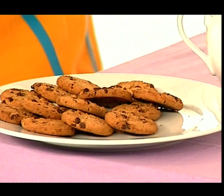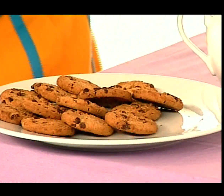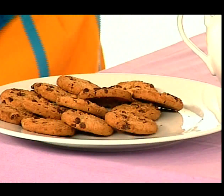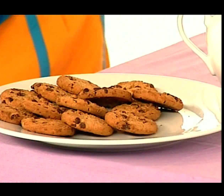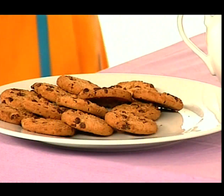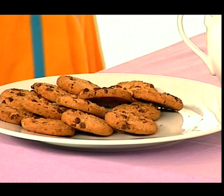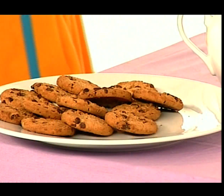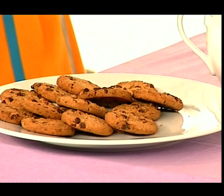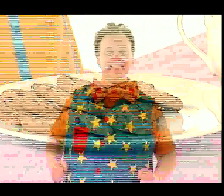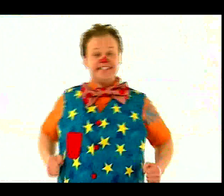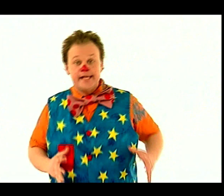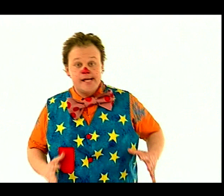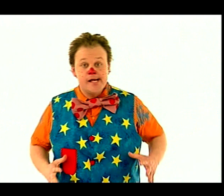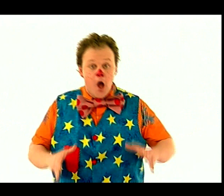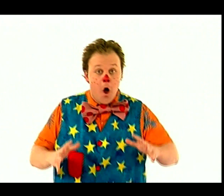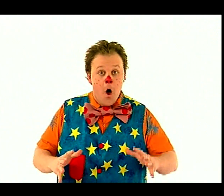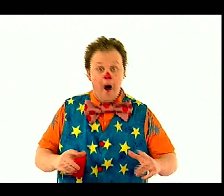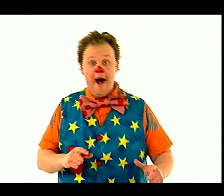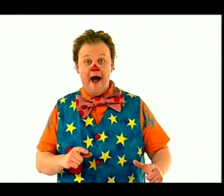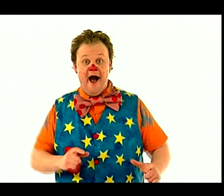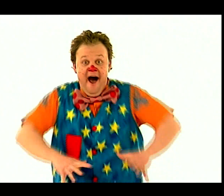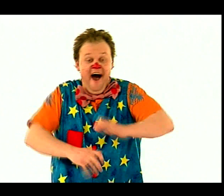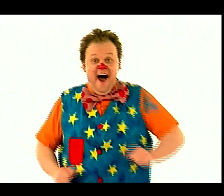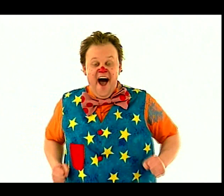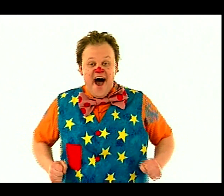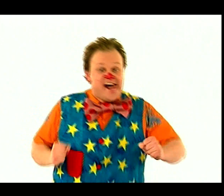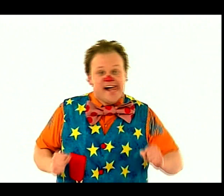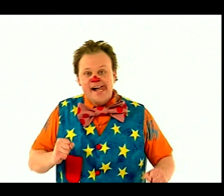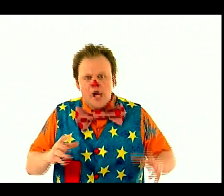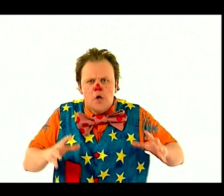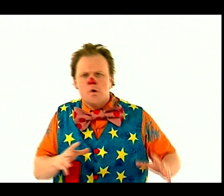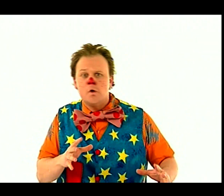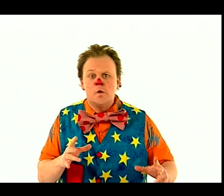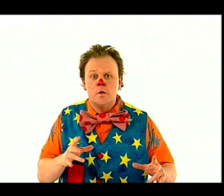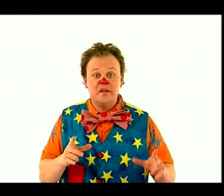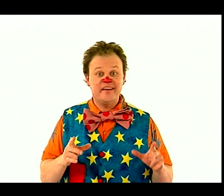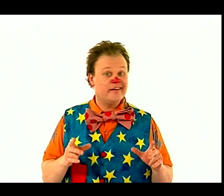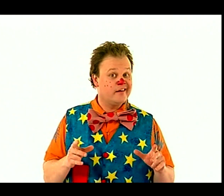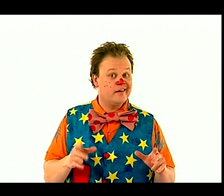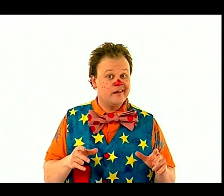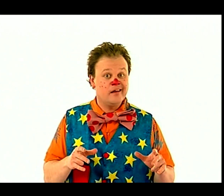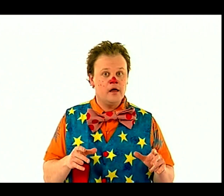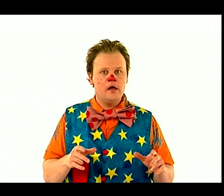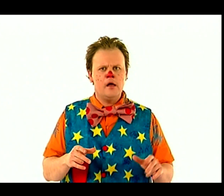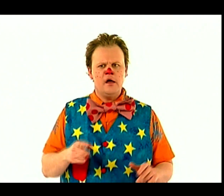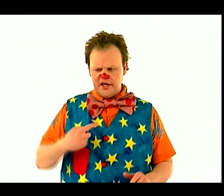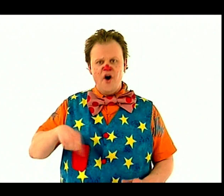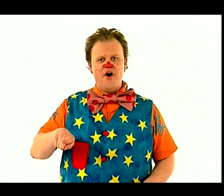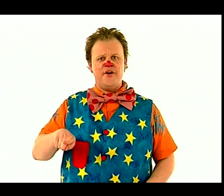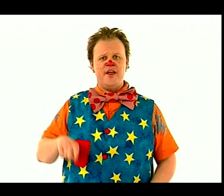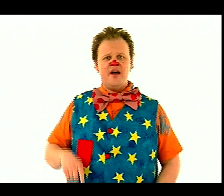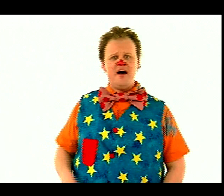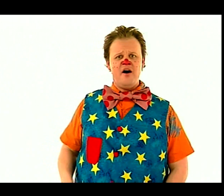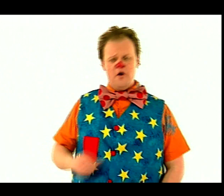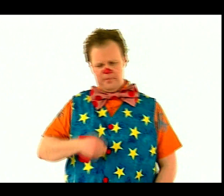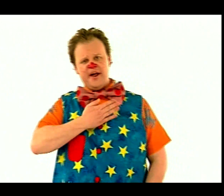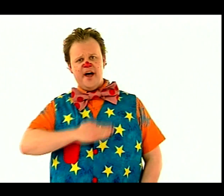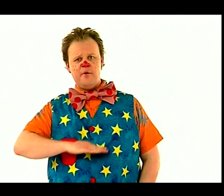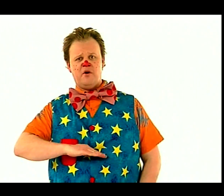Mr. Tumble, Auntie Polly and Auntie Suki came. I'm sorry, but they've gone. Gone? Oh, but I wanted